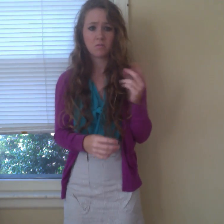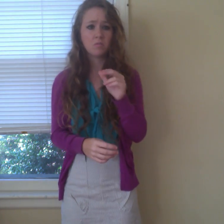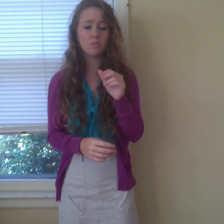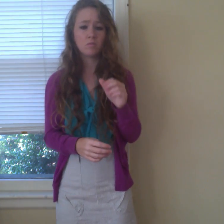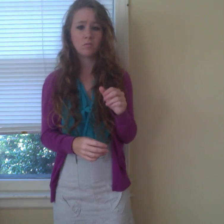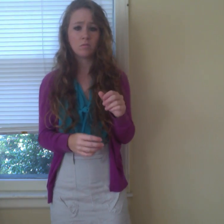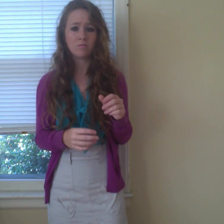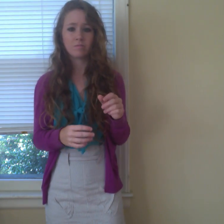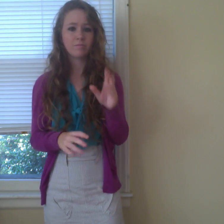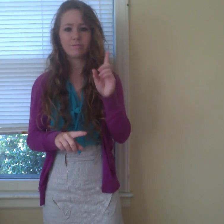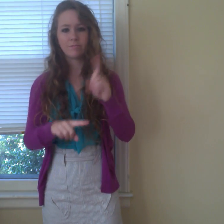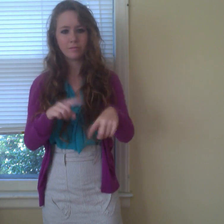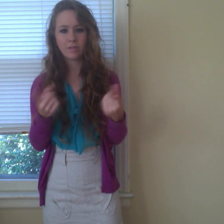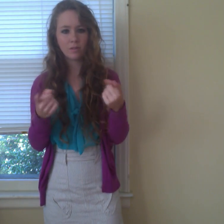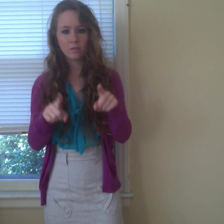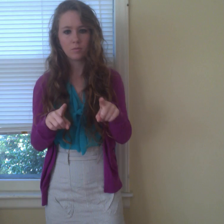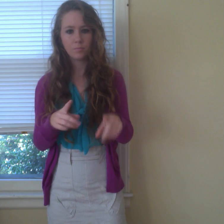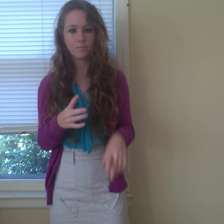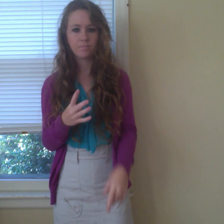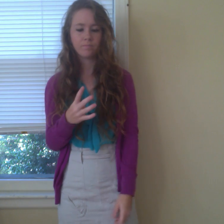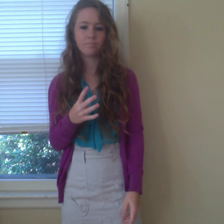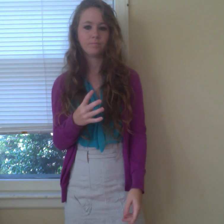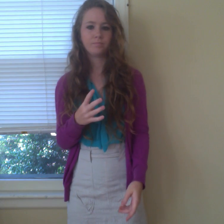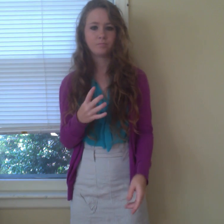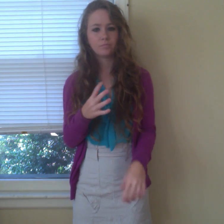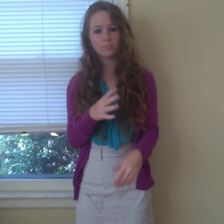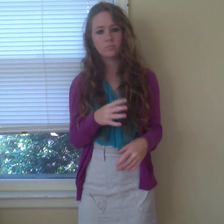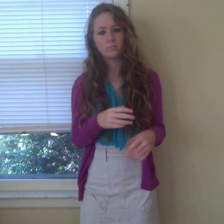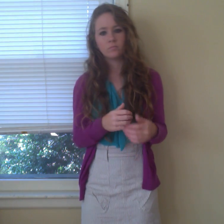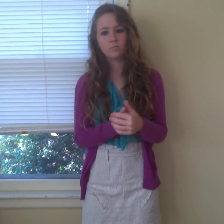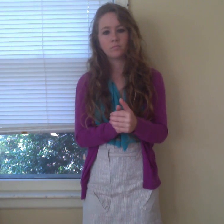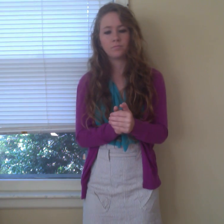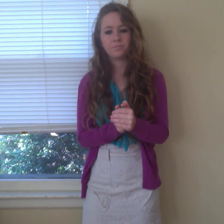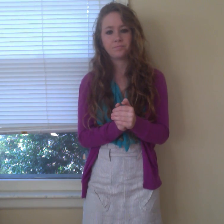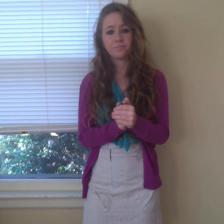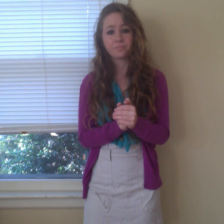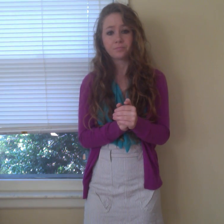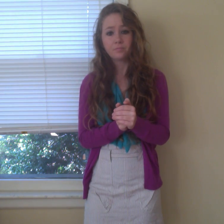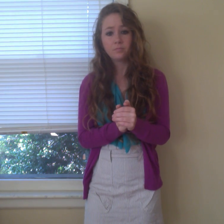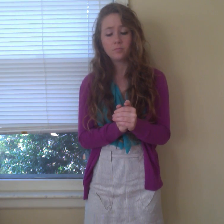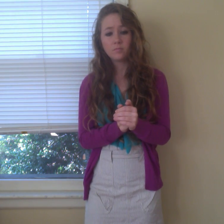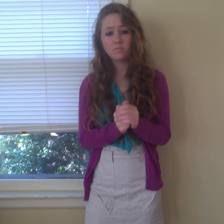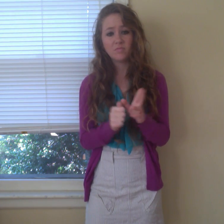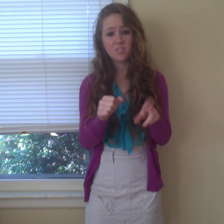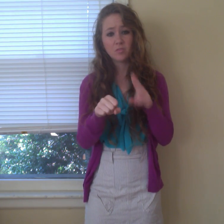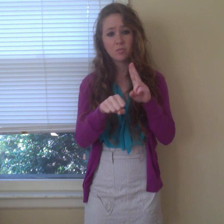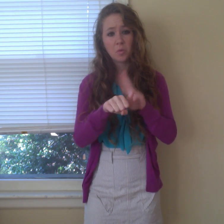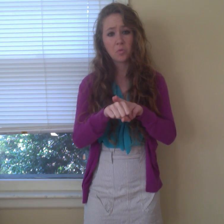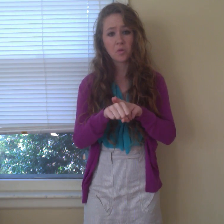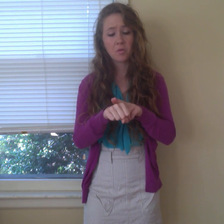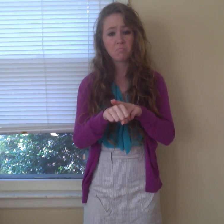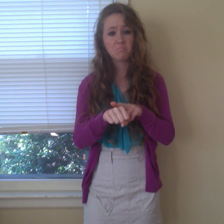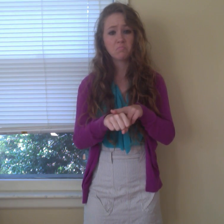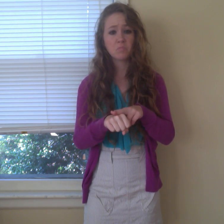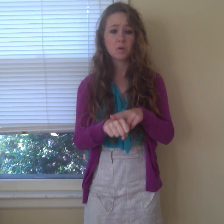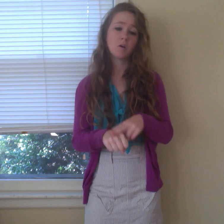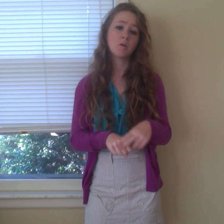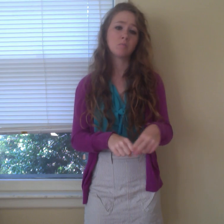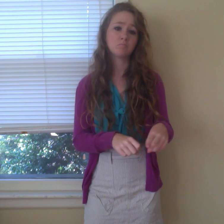Civilized people have always hired someone to do the guarding, a sheriff, a police force, or some branch of government. Once law enforcement